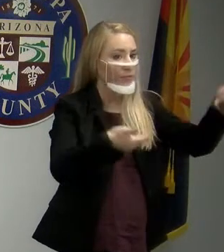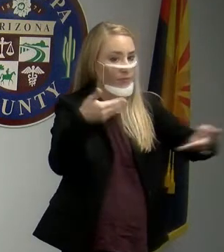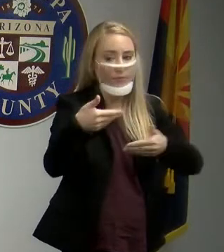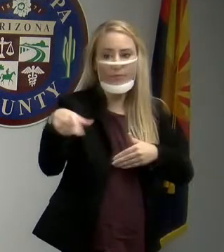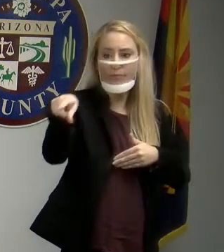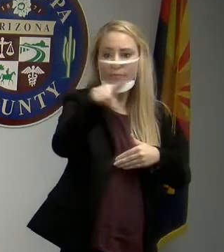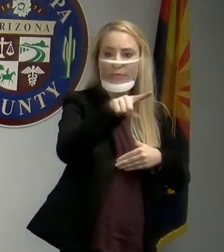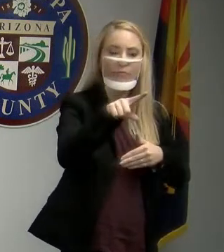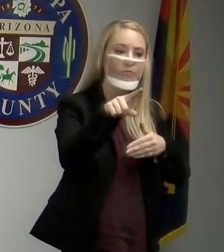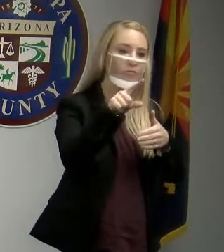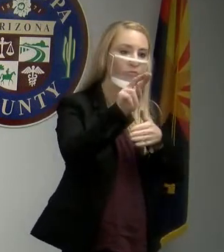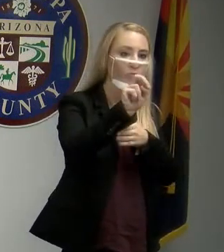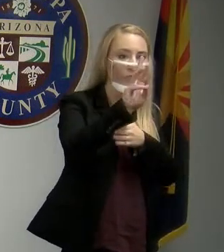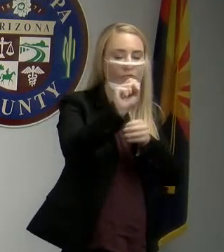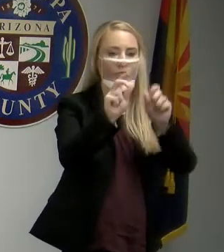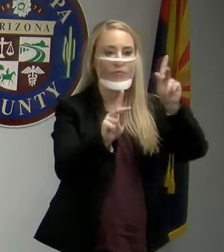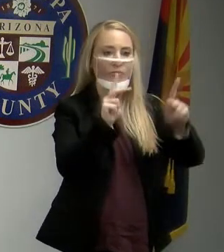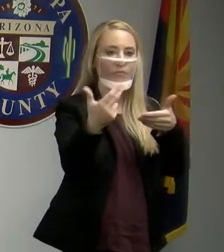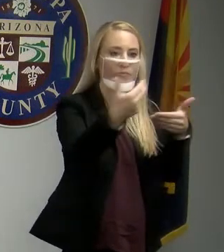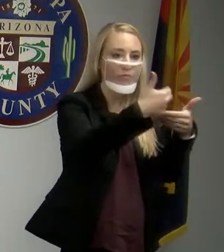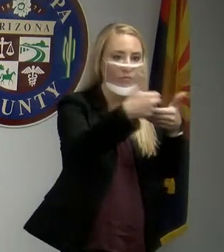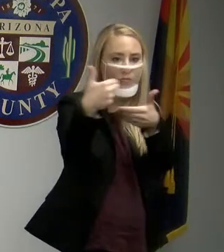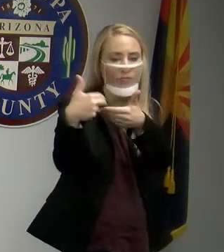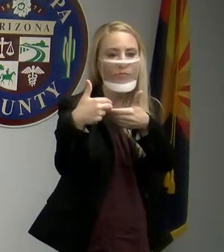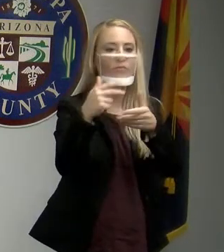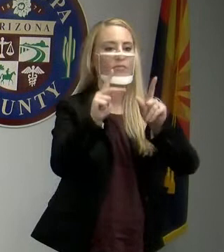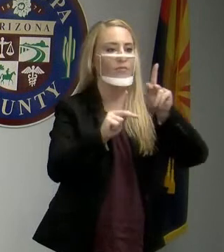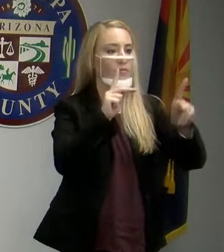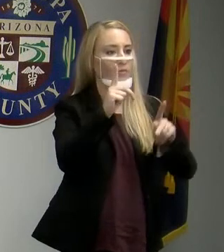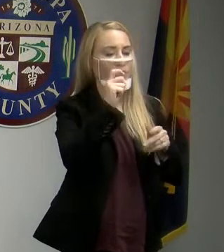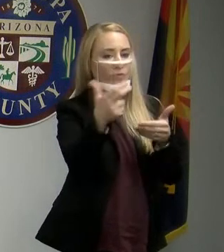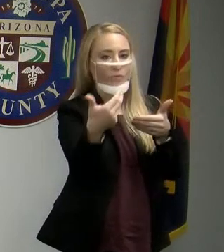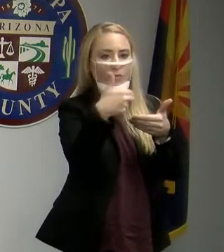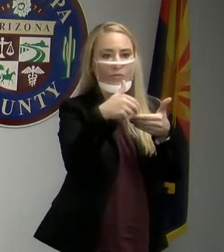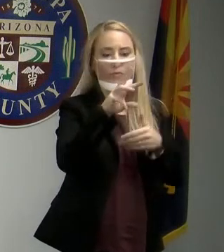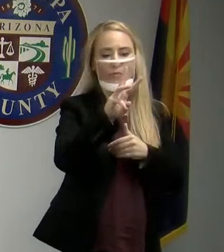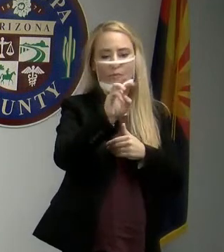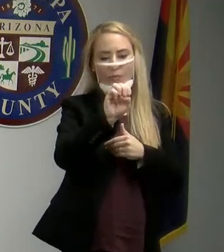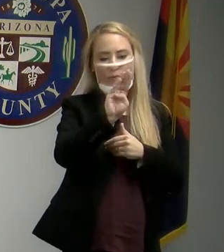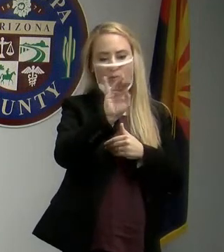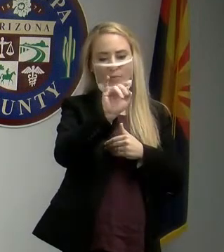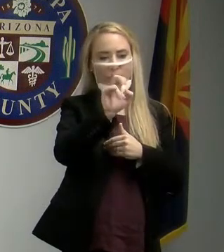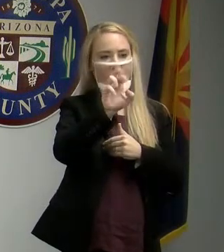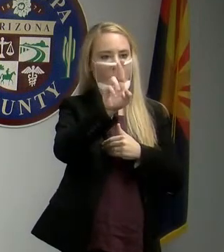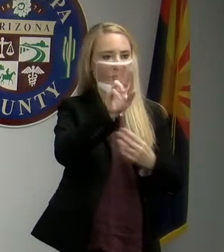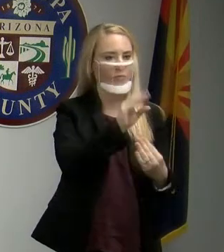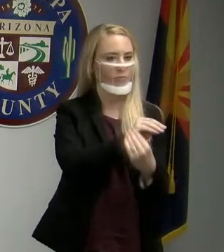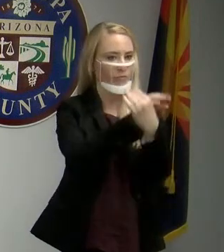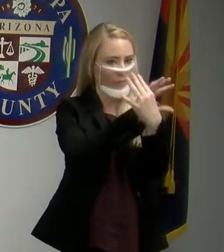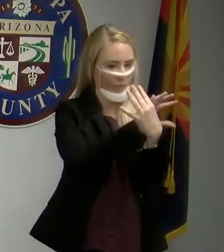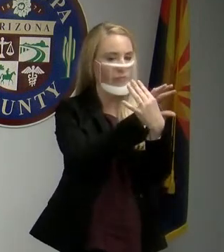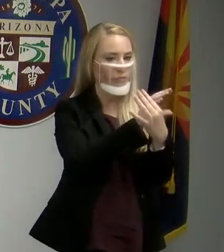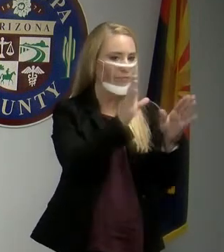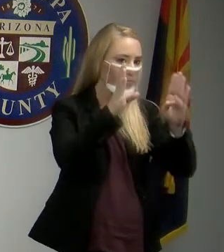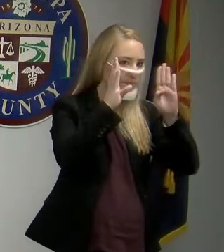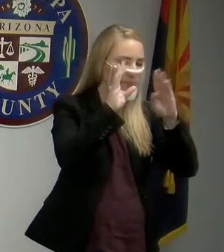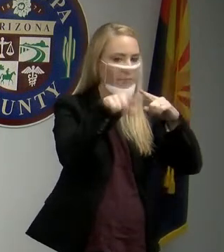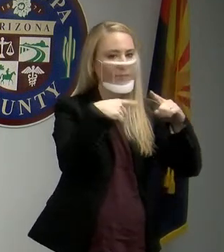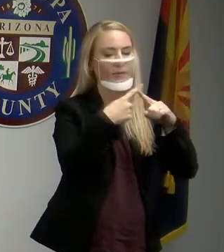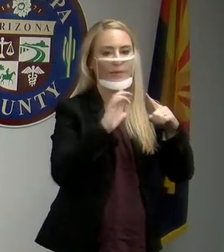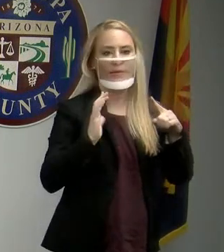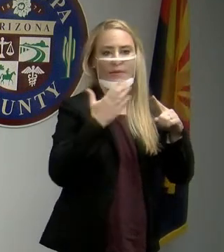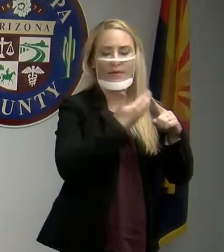are on the live feed, as well as those of you joining us on the webinar to ask some questions today and hear what we have to say about the subject of